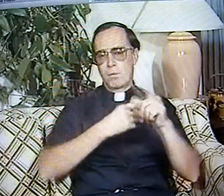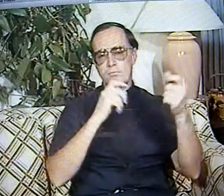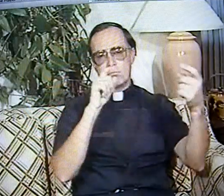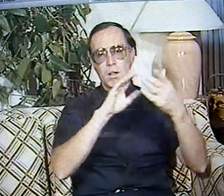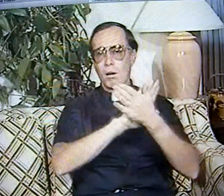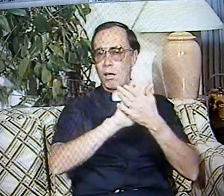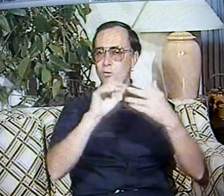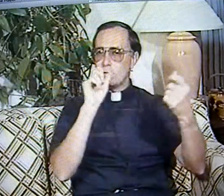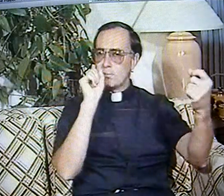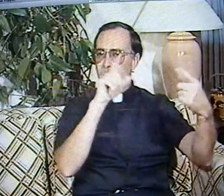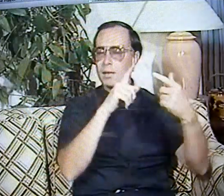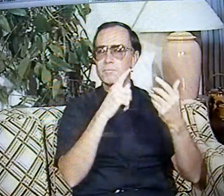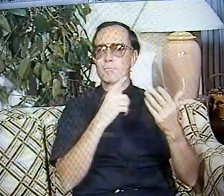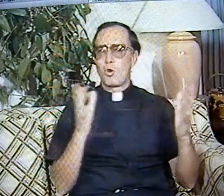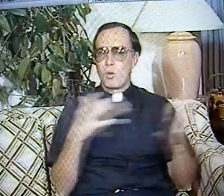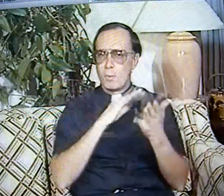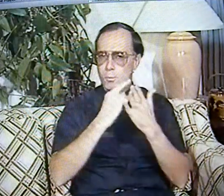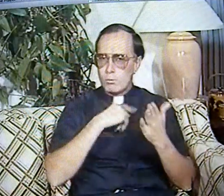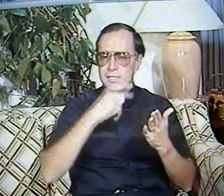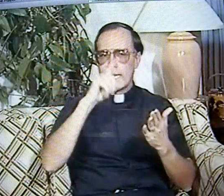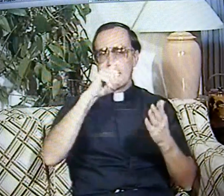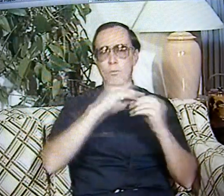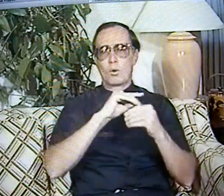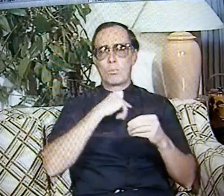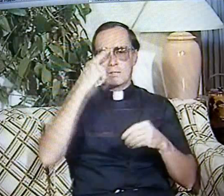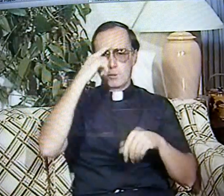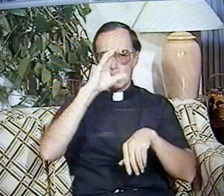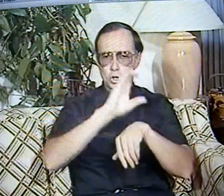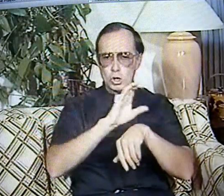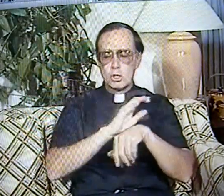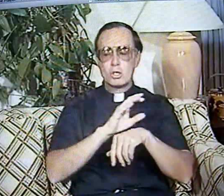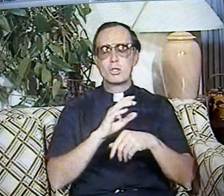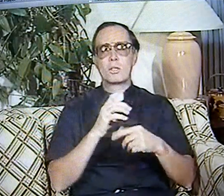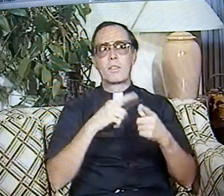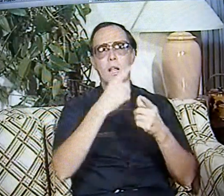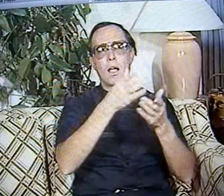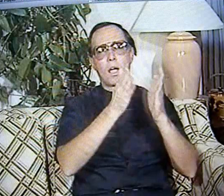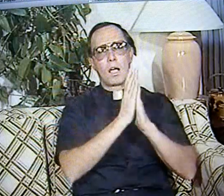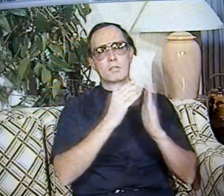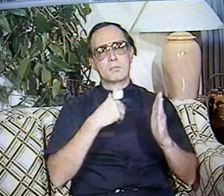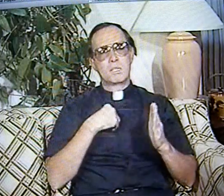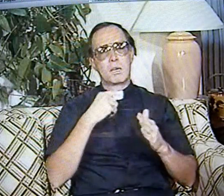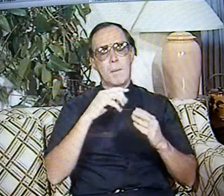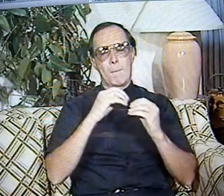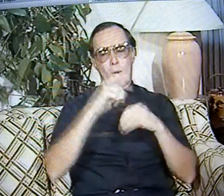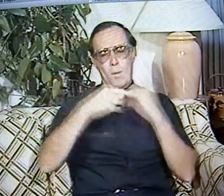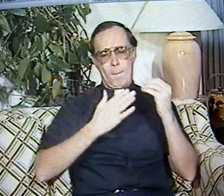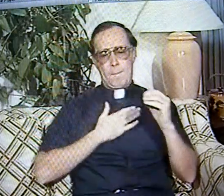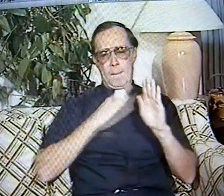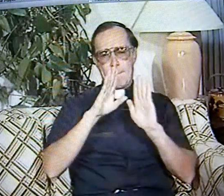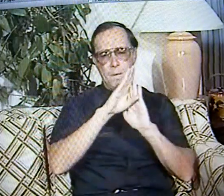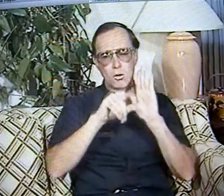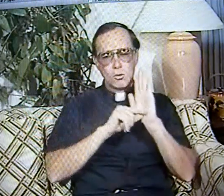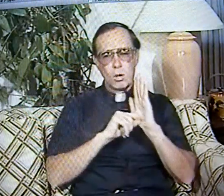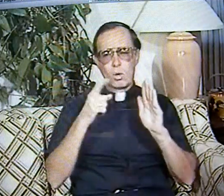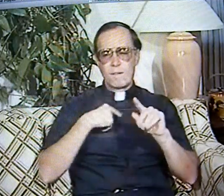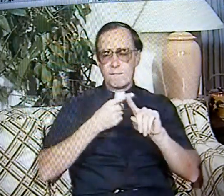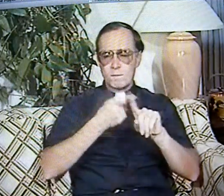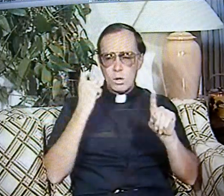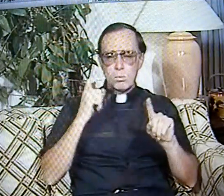conversing back and forth. And for about 2 or 3 months, they told me about the church and how